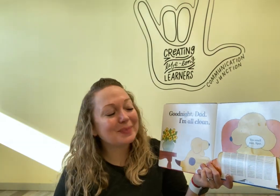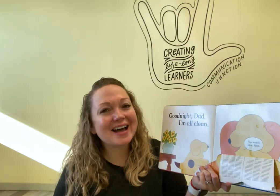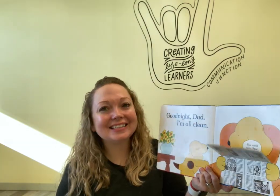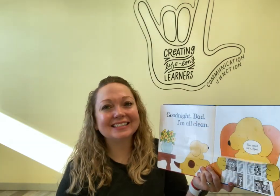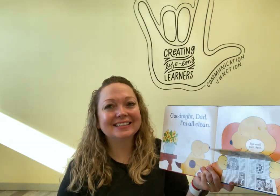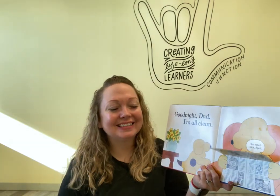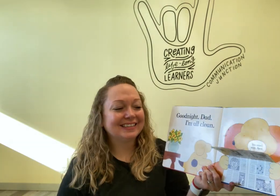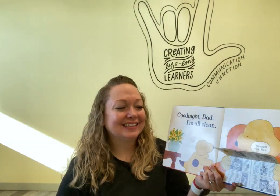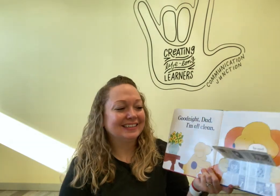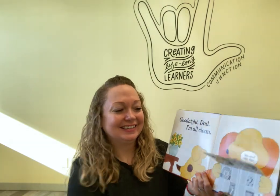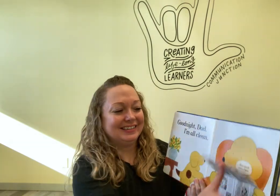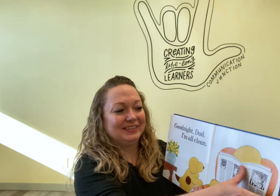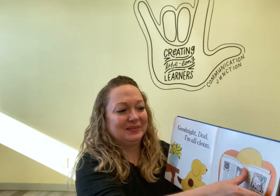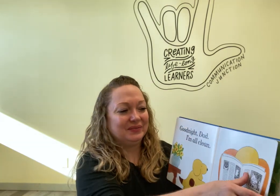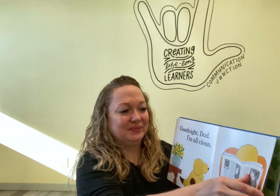Spot.